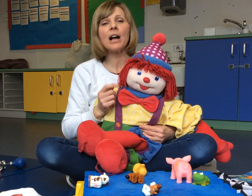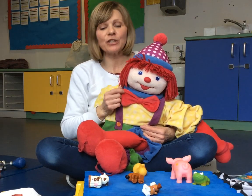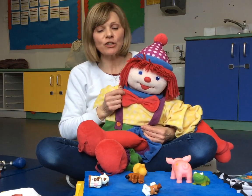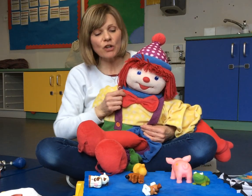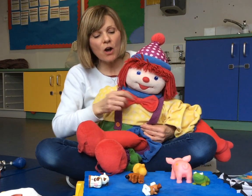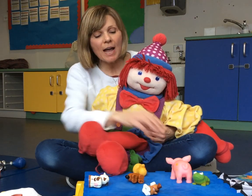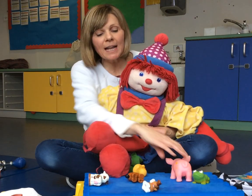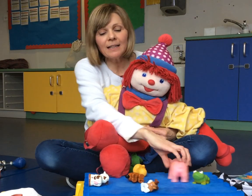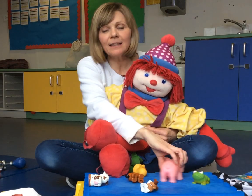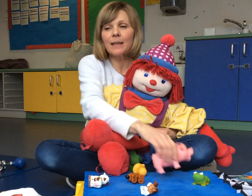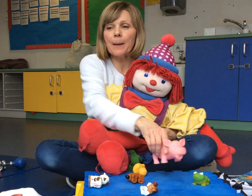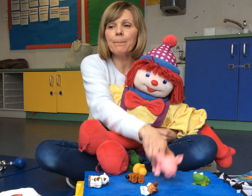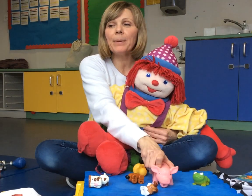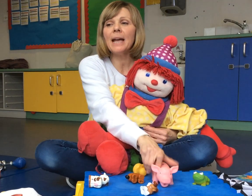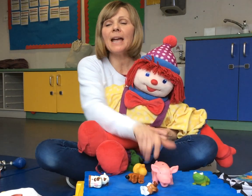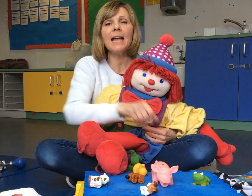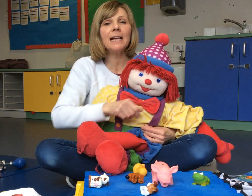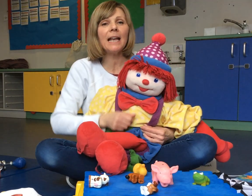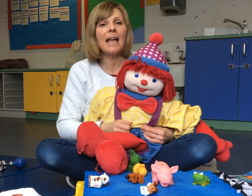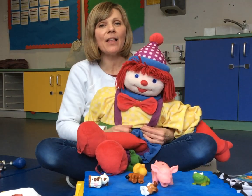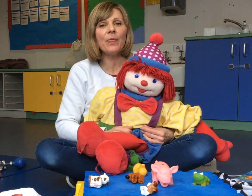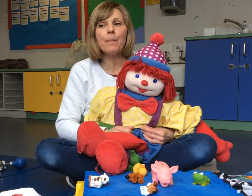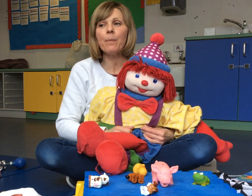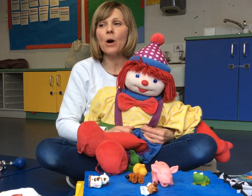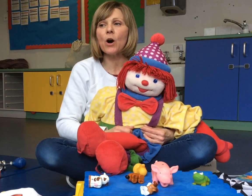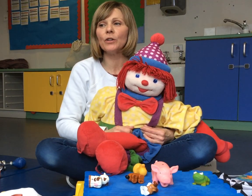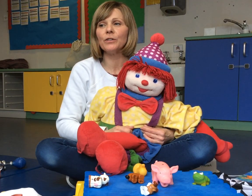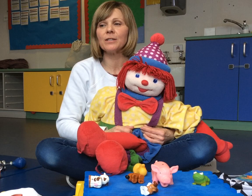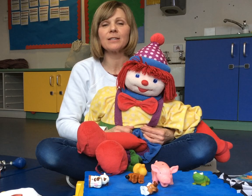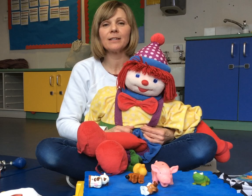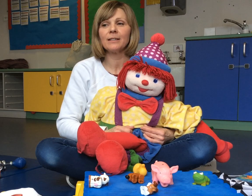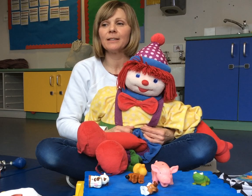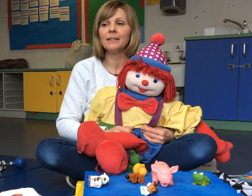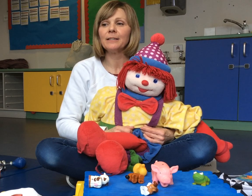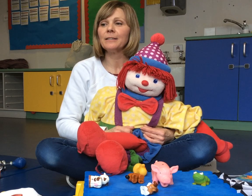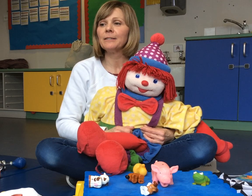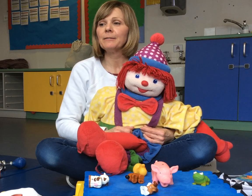Everyone joined the pig in the pond.